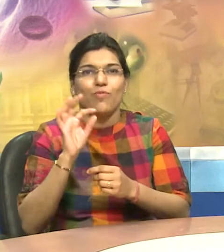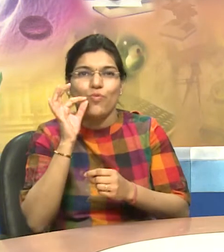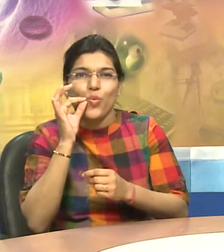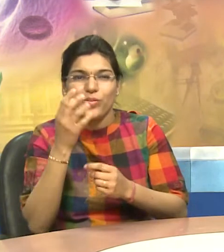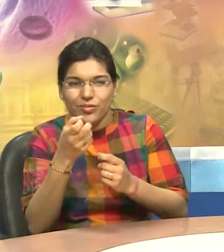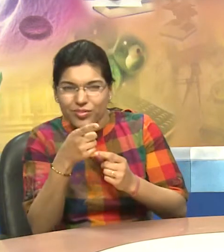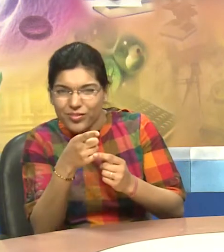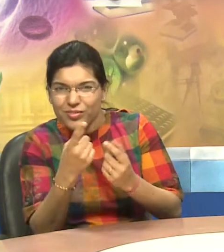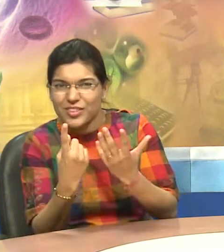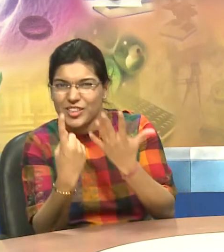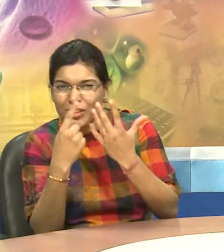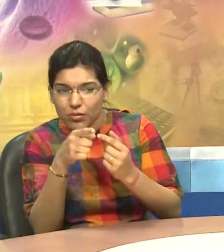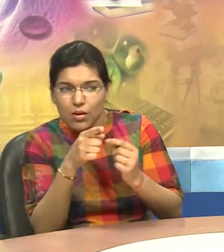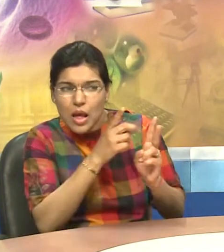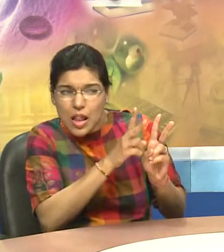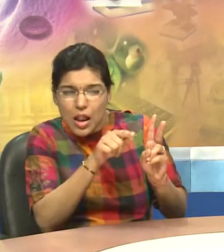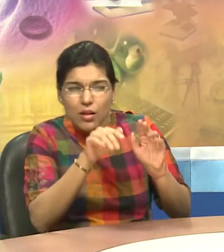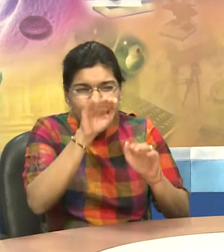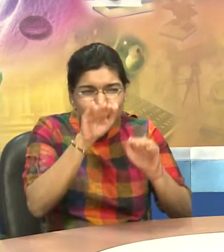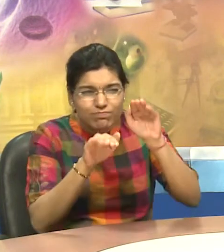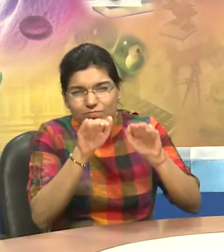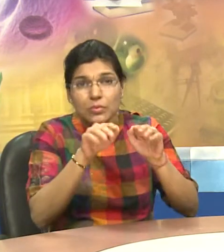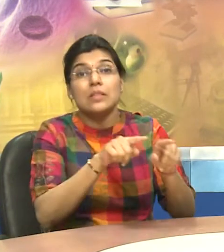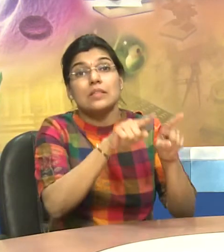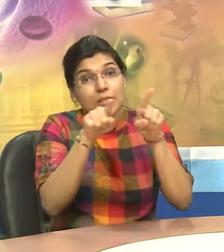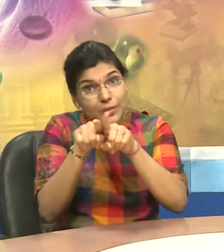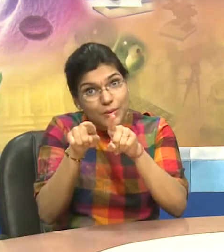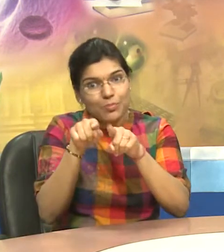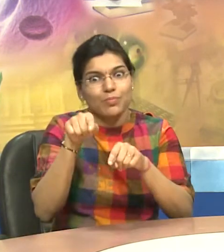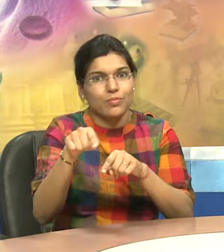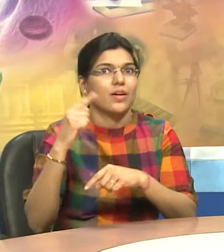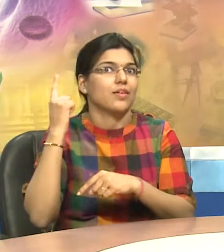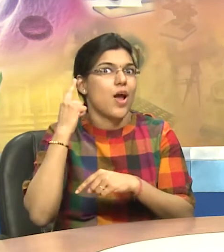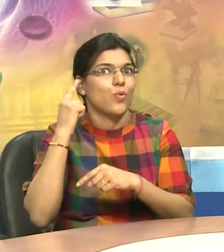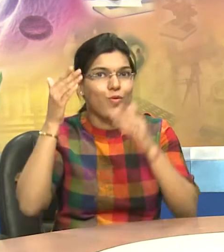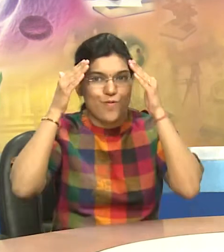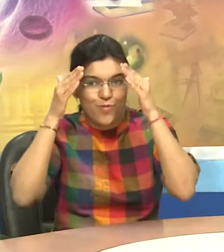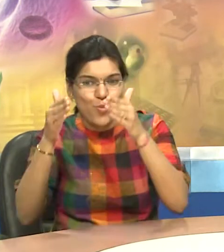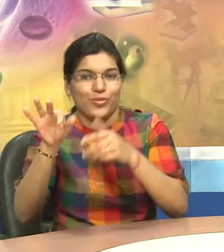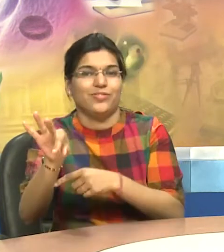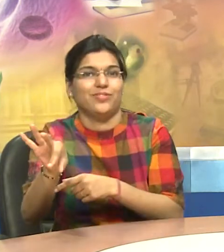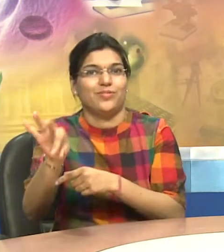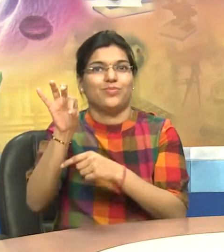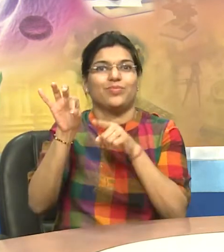milks, fruits. We measure it in different SI units. Similarly, we